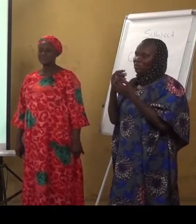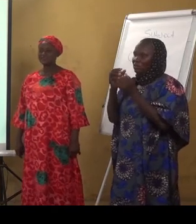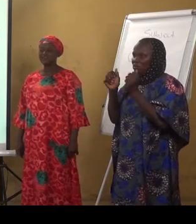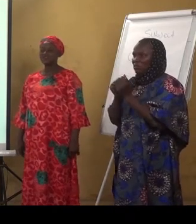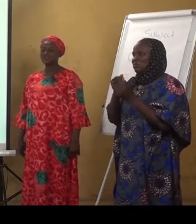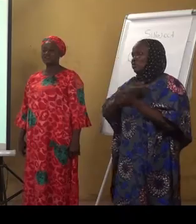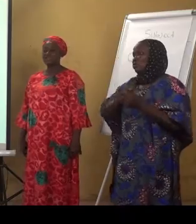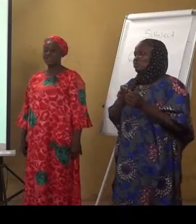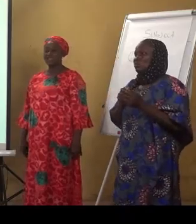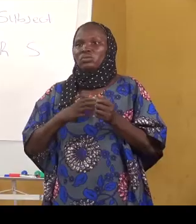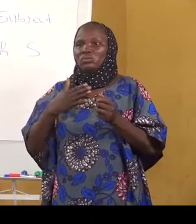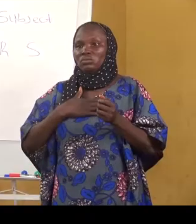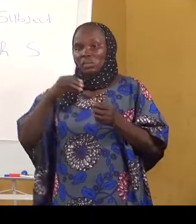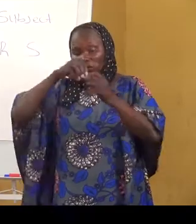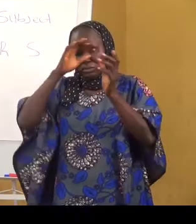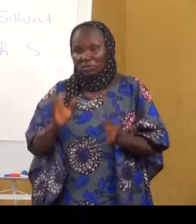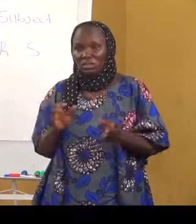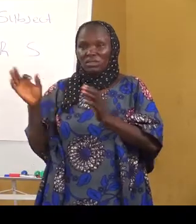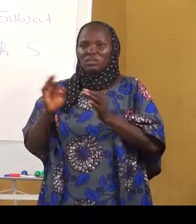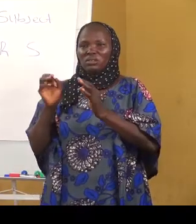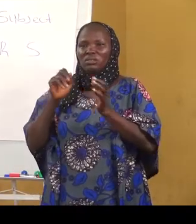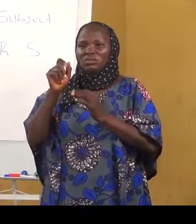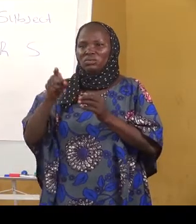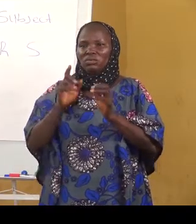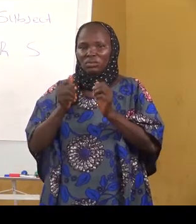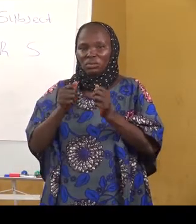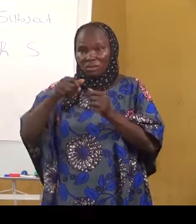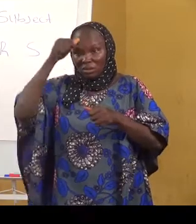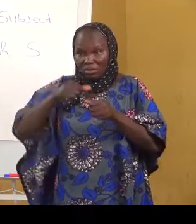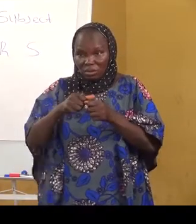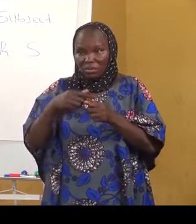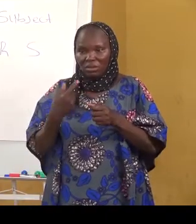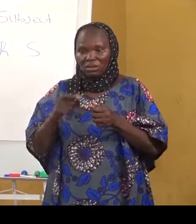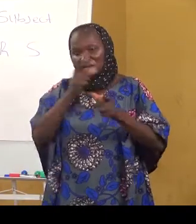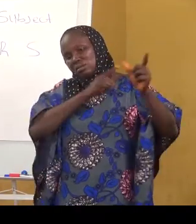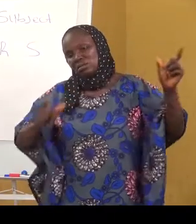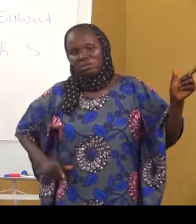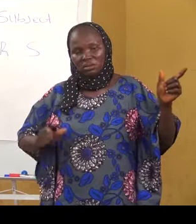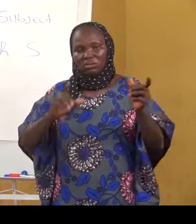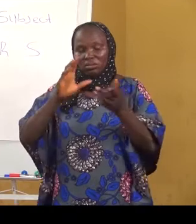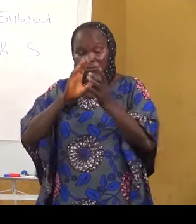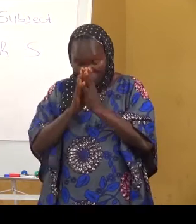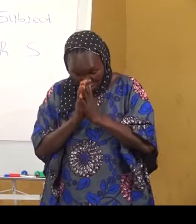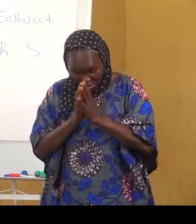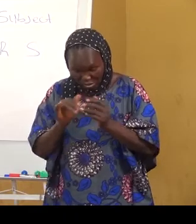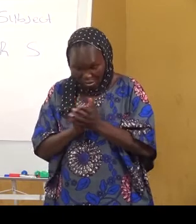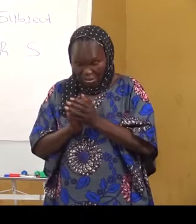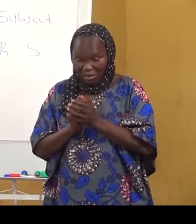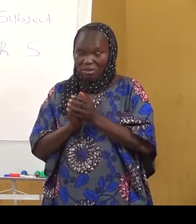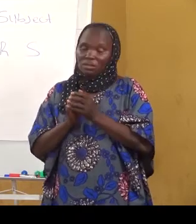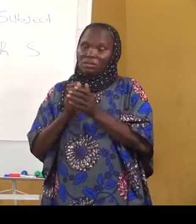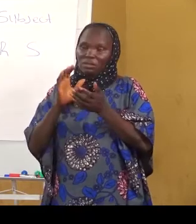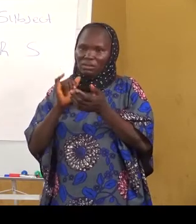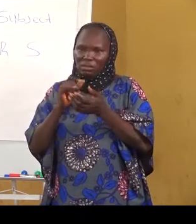you remember the Lord's Prayer, there is a place that says, "Forgive me my sins as I have